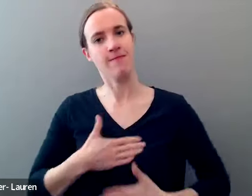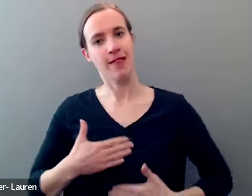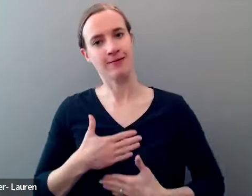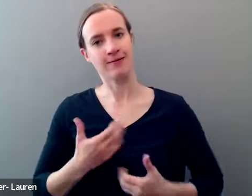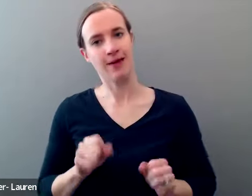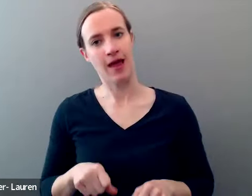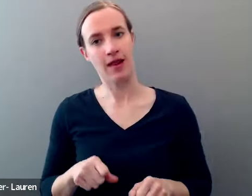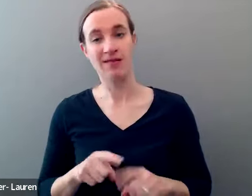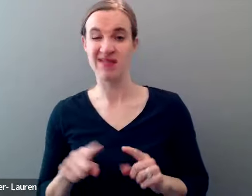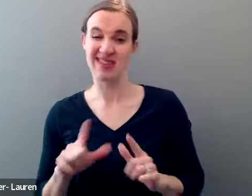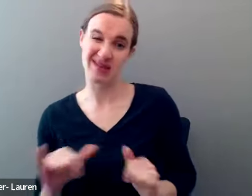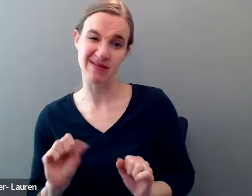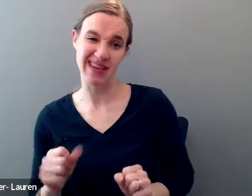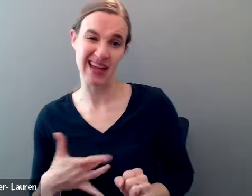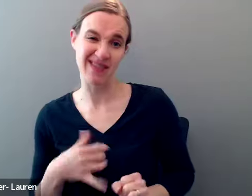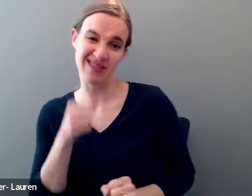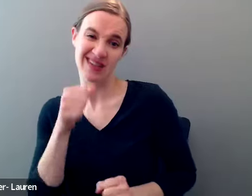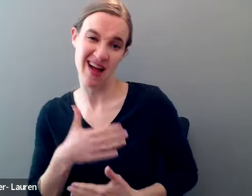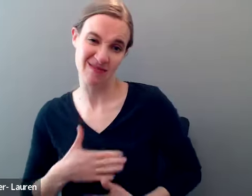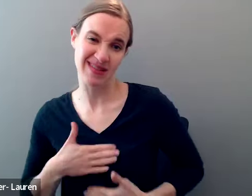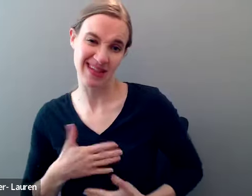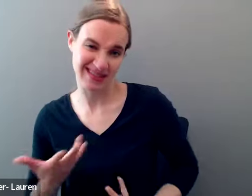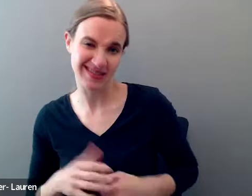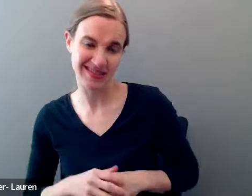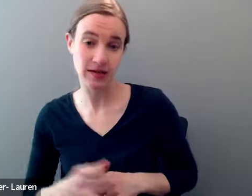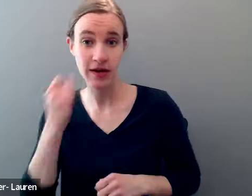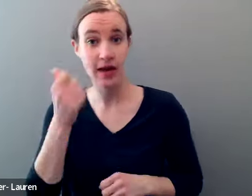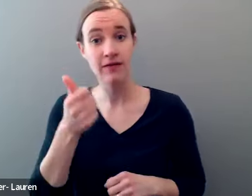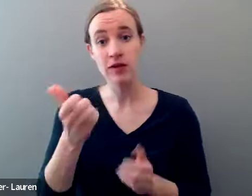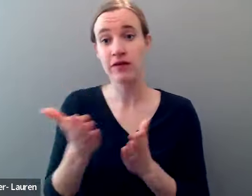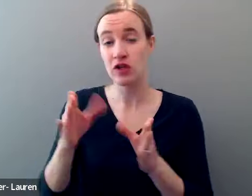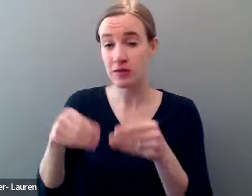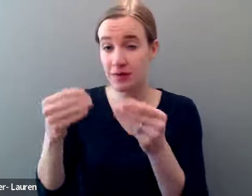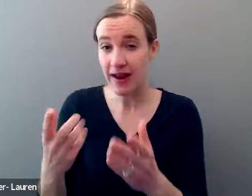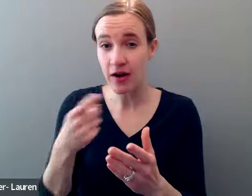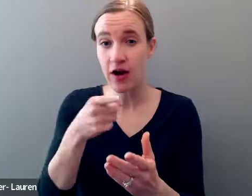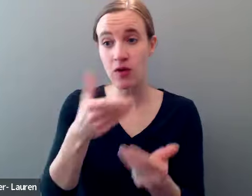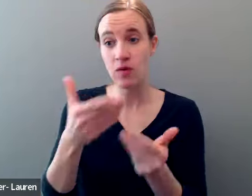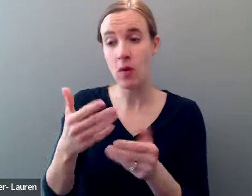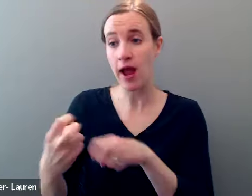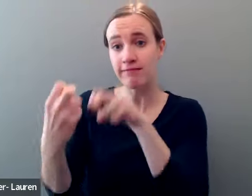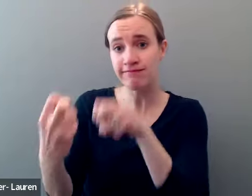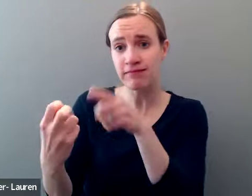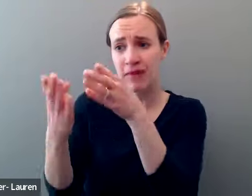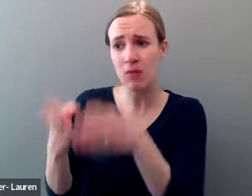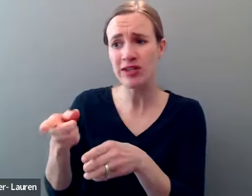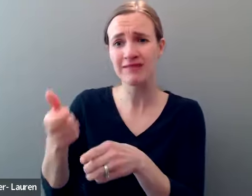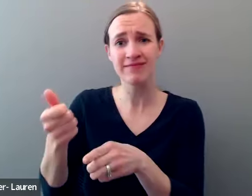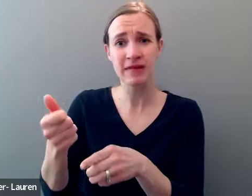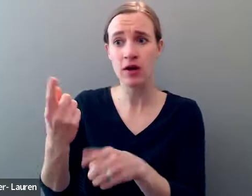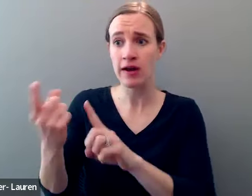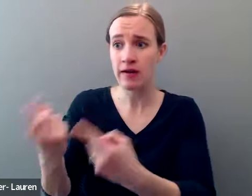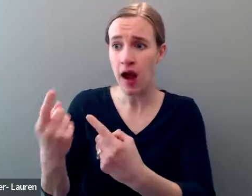It can also be unpleasant. So if you're a service provider and you're asking these questions to someone who's really struggling and they can't answer them,